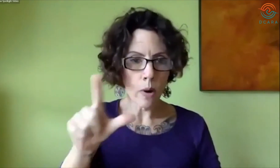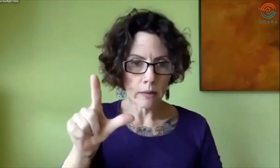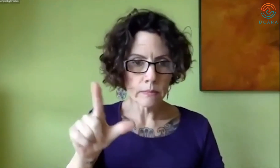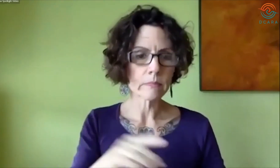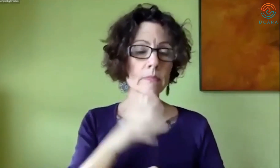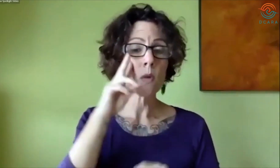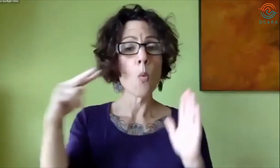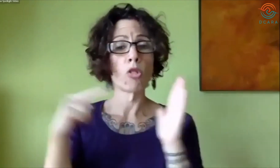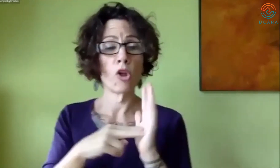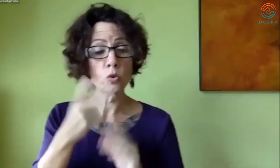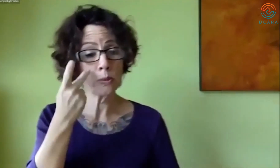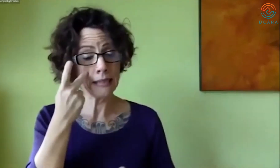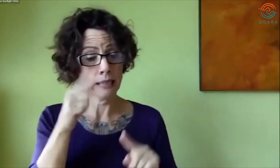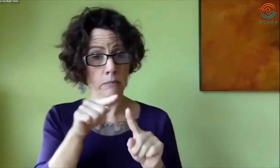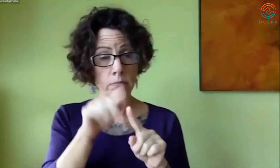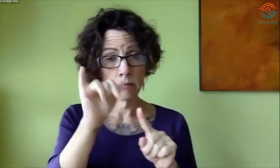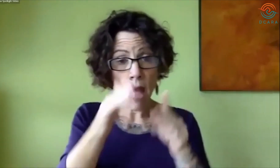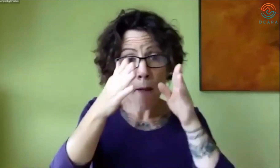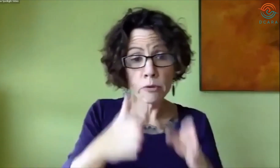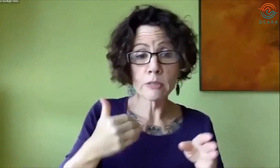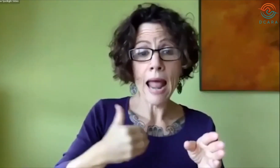handing down the estate if there's no will.